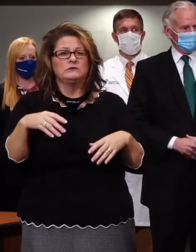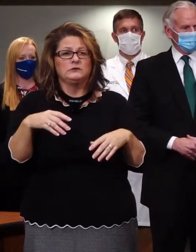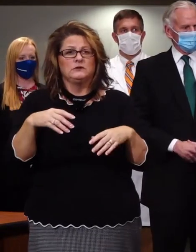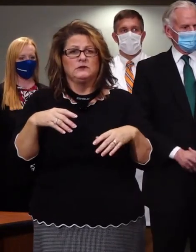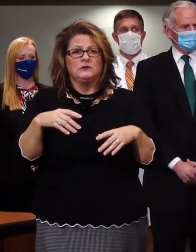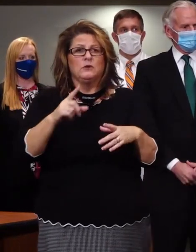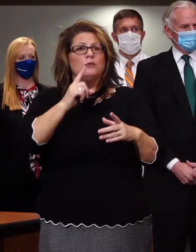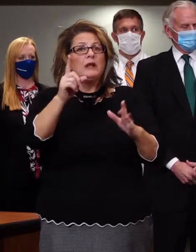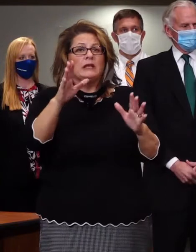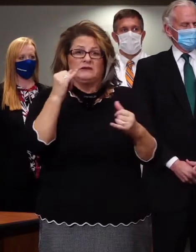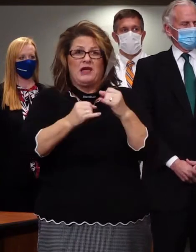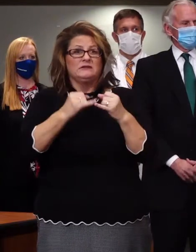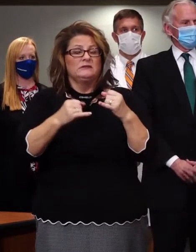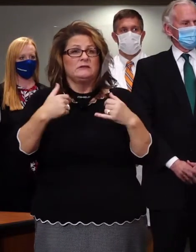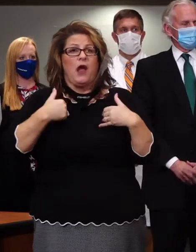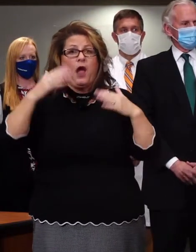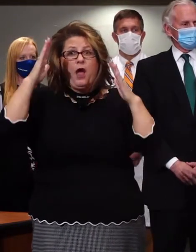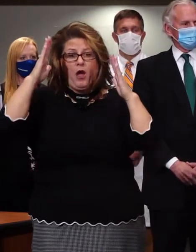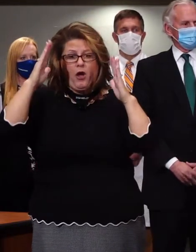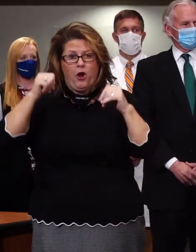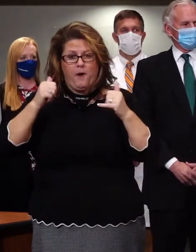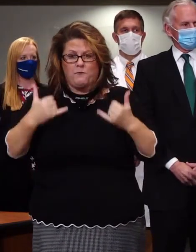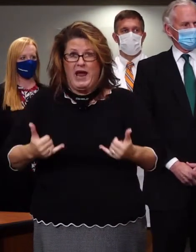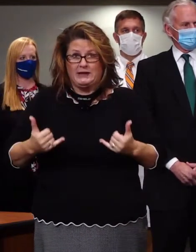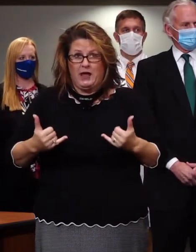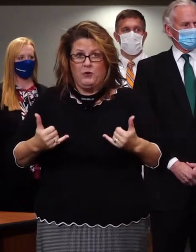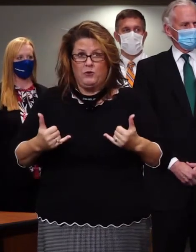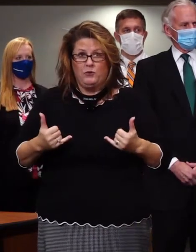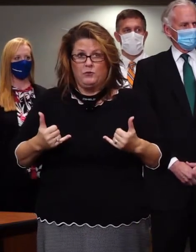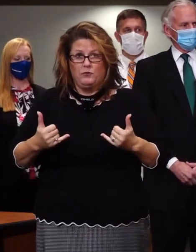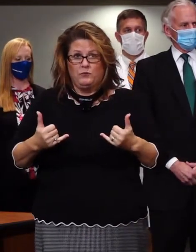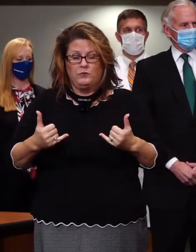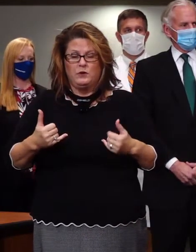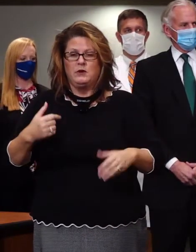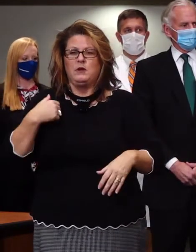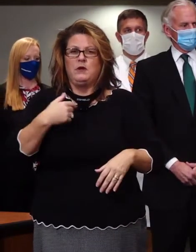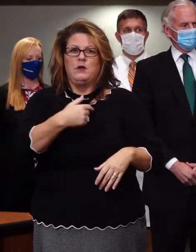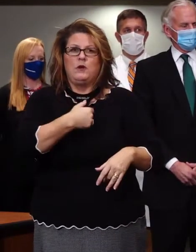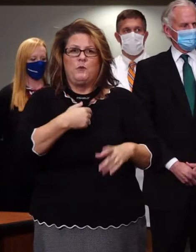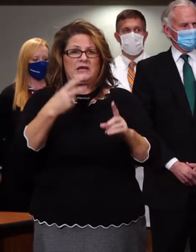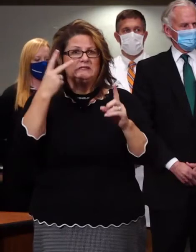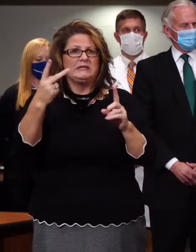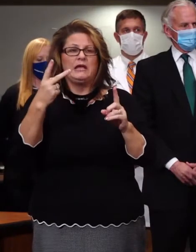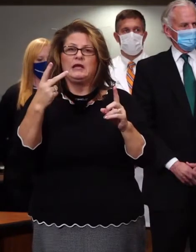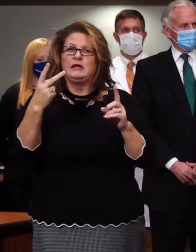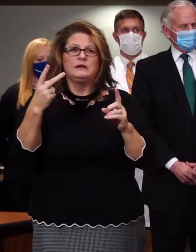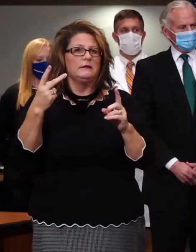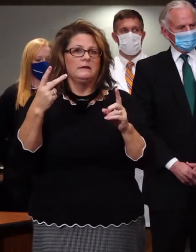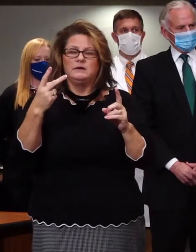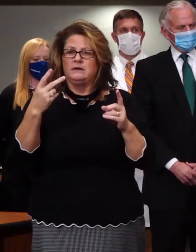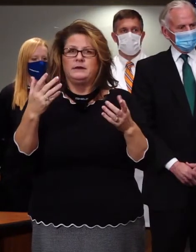that I hope we can look back at this point in time right now as our watershed in this pandemic, that it was at